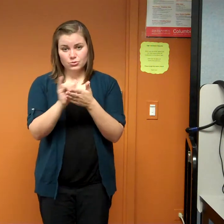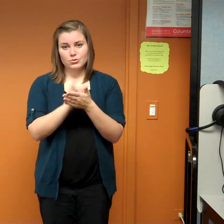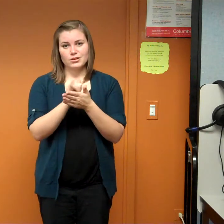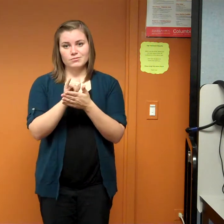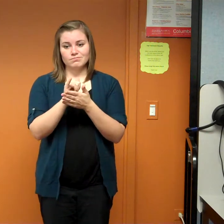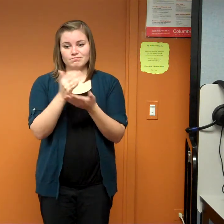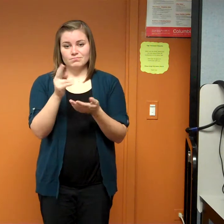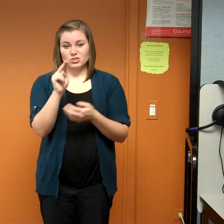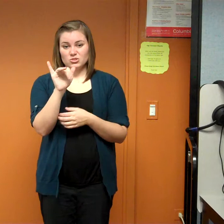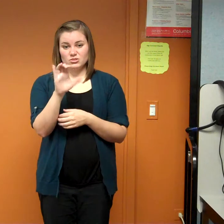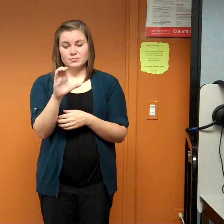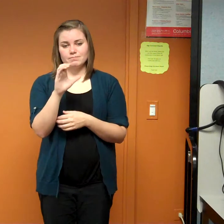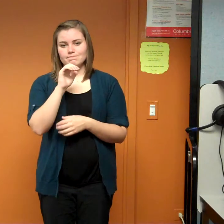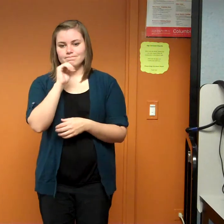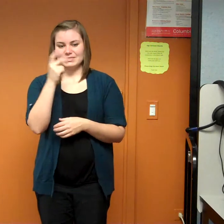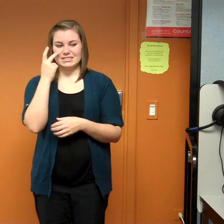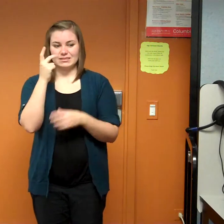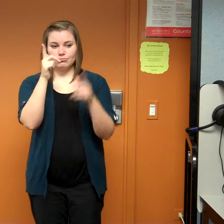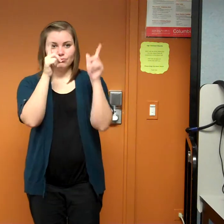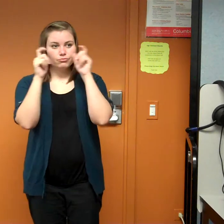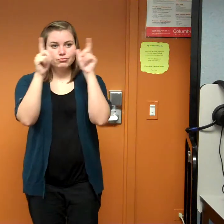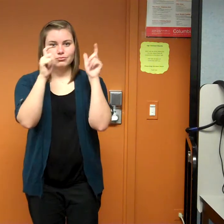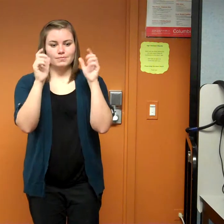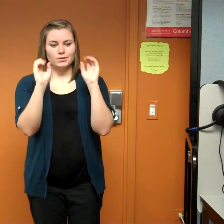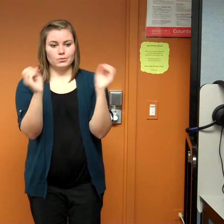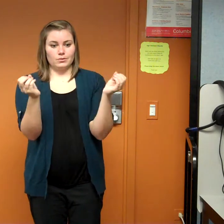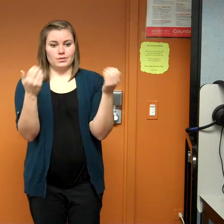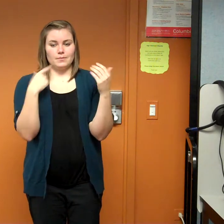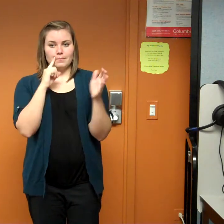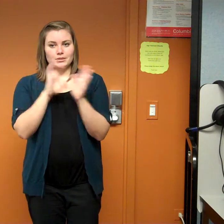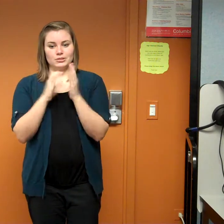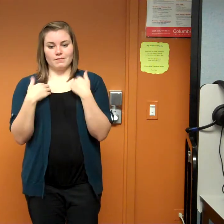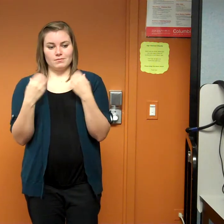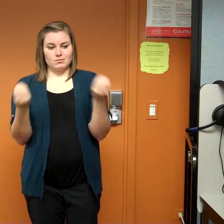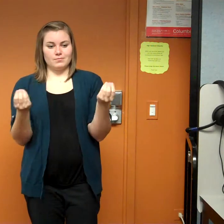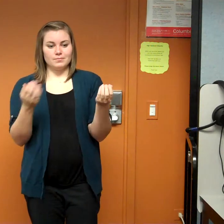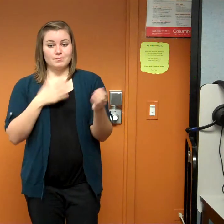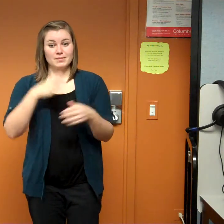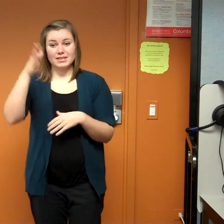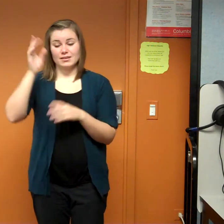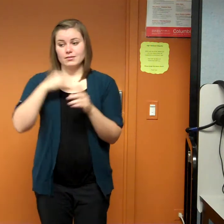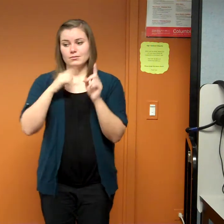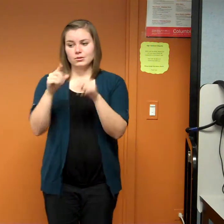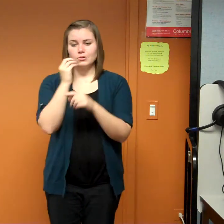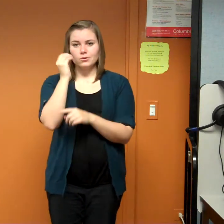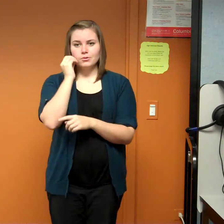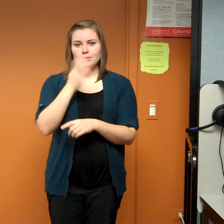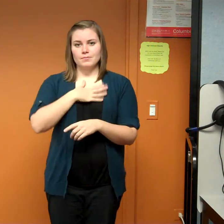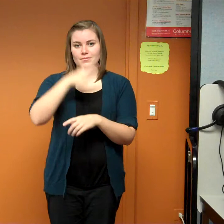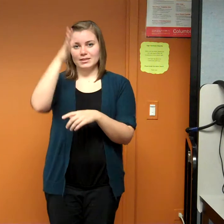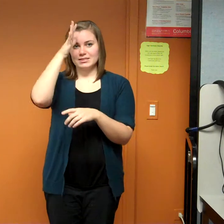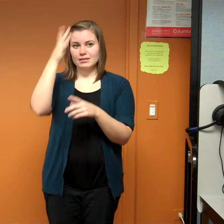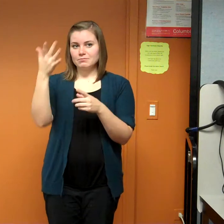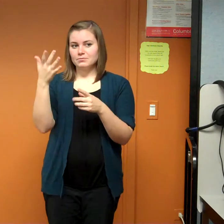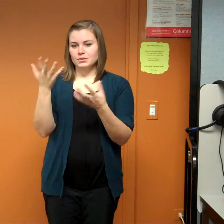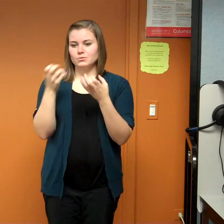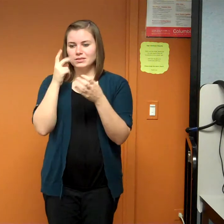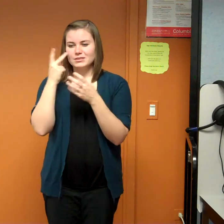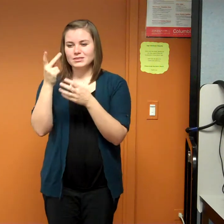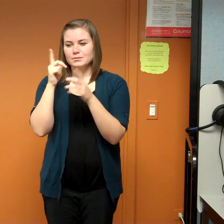anything while I was there. I felt really bad after I went home. My dad was really mad because he wanted to see all our pictures, and I had a camera and everything, but I didn't